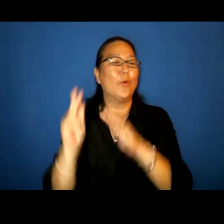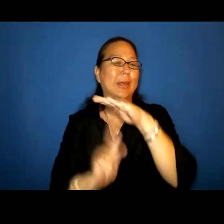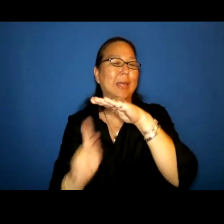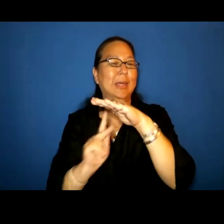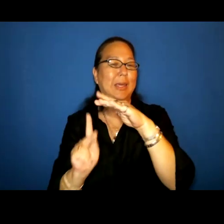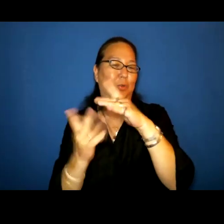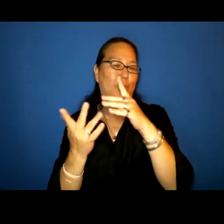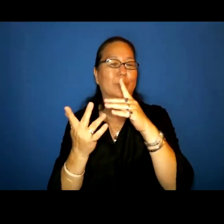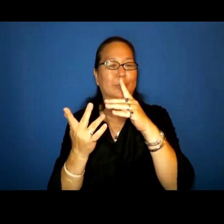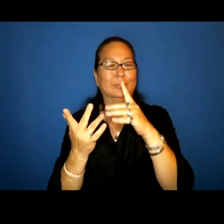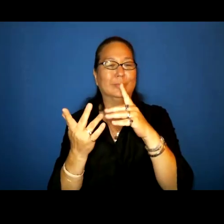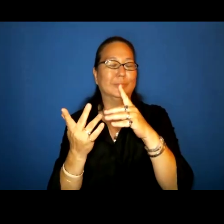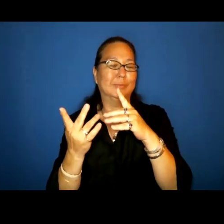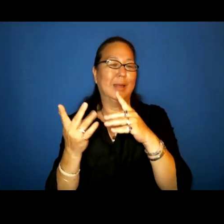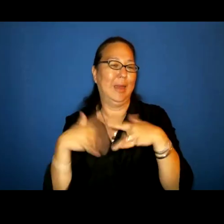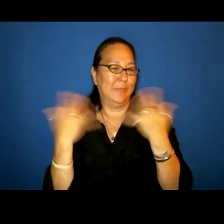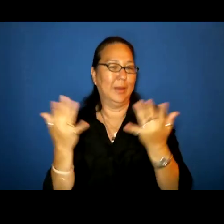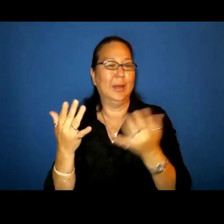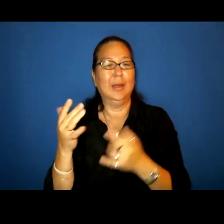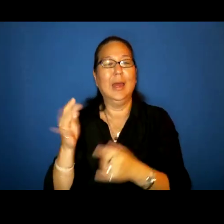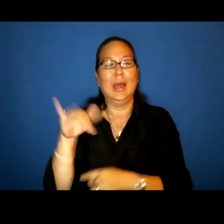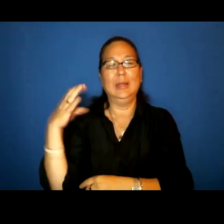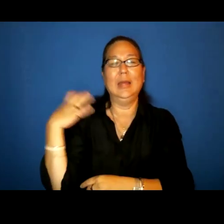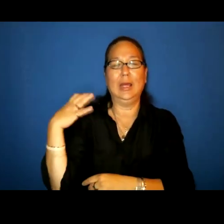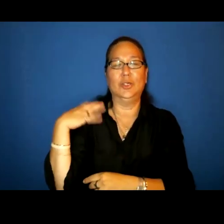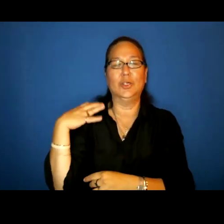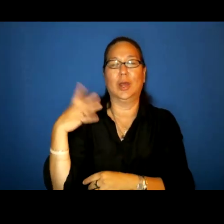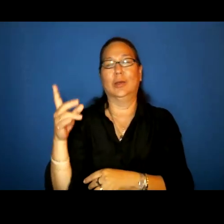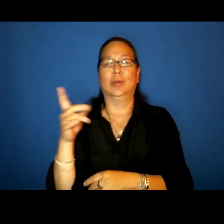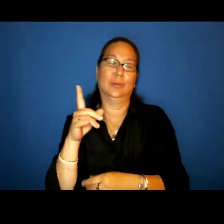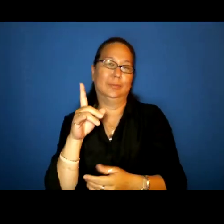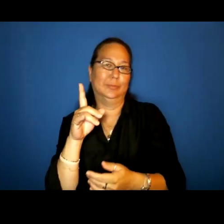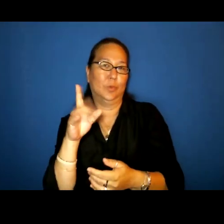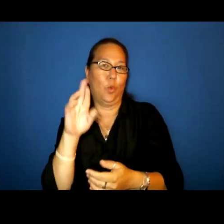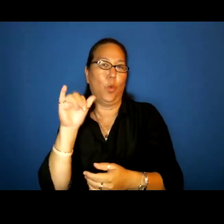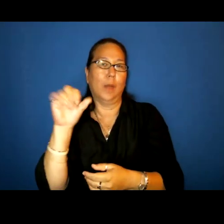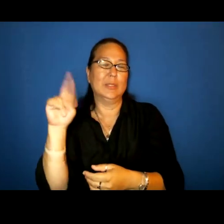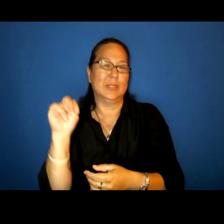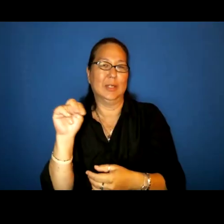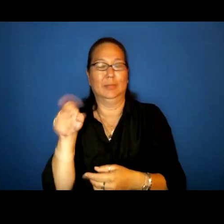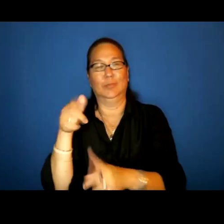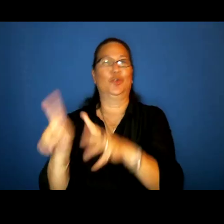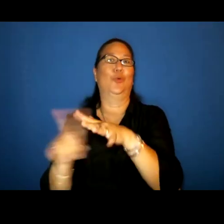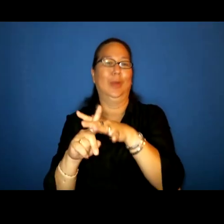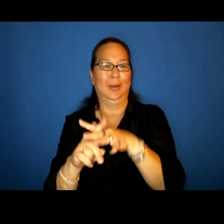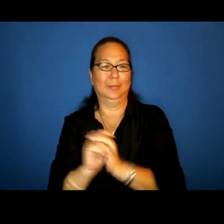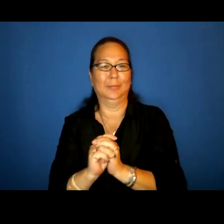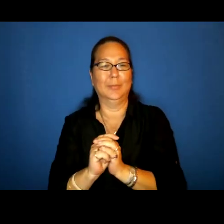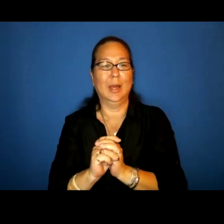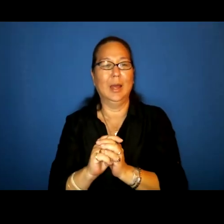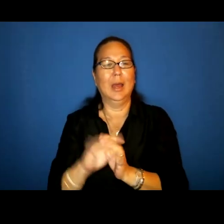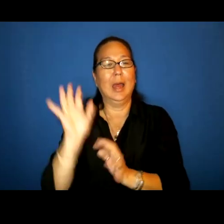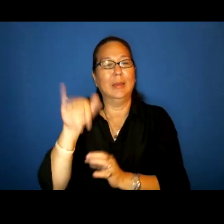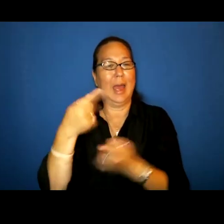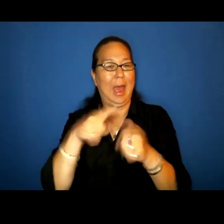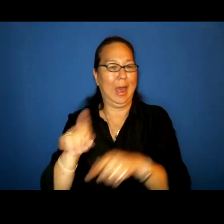held that on August 26th at the Boston Children's Museum. And this is just really an event that's an opportunity for our families